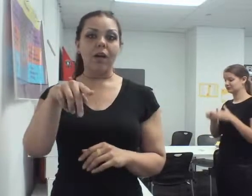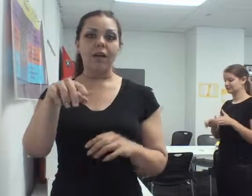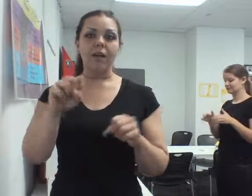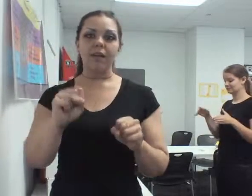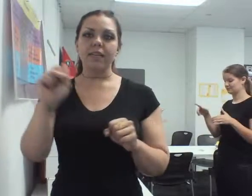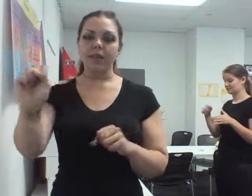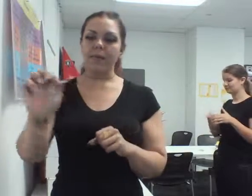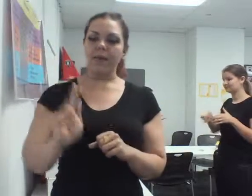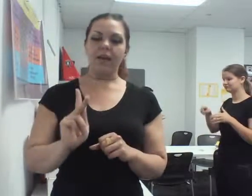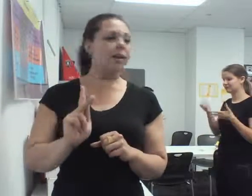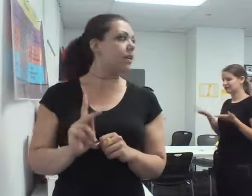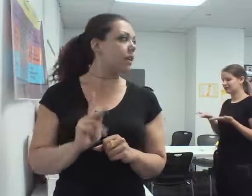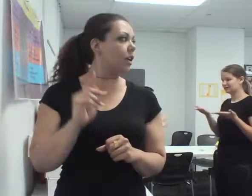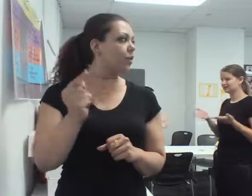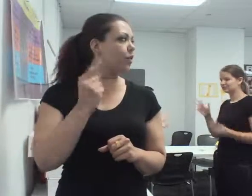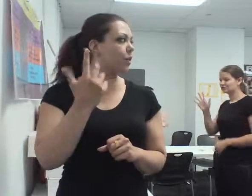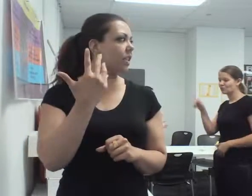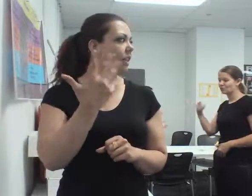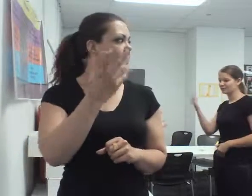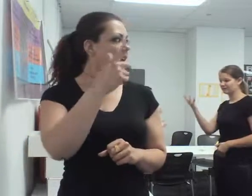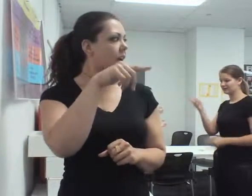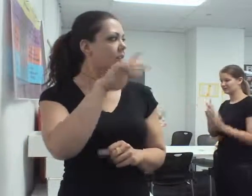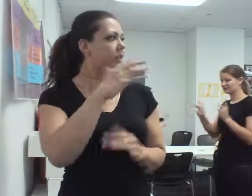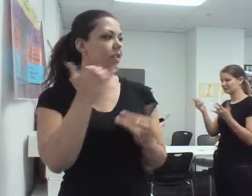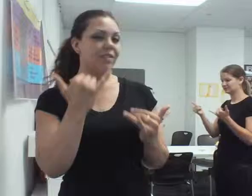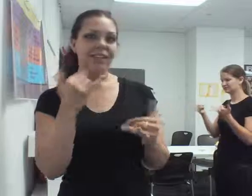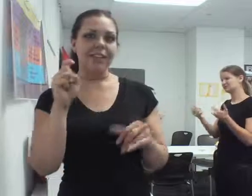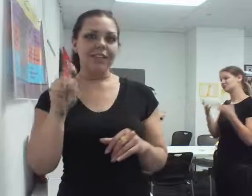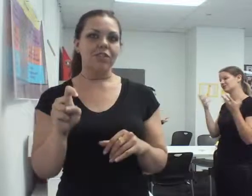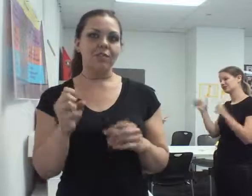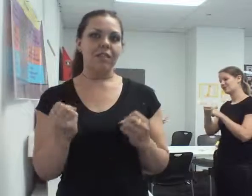5 of you today, so there should be a lot of practice in here. So there's only 5 of you, so it'll be great.